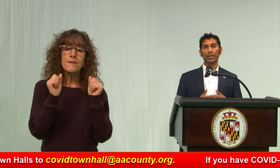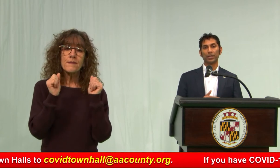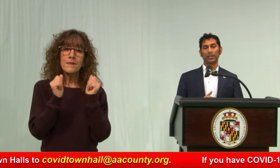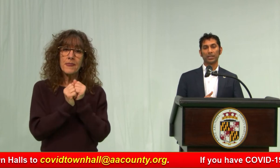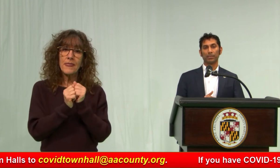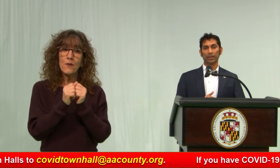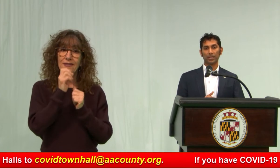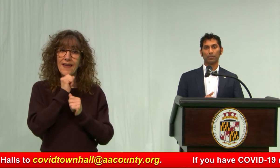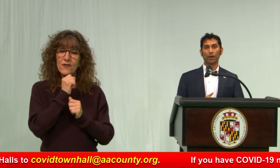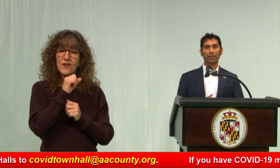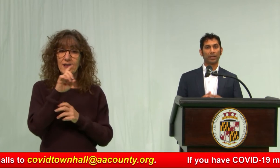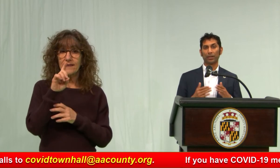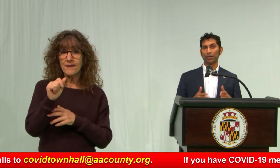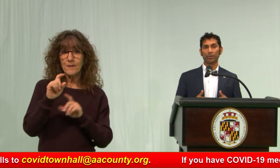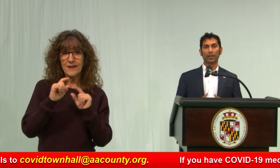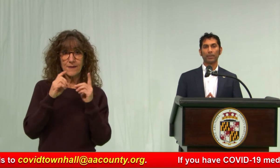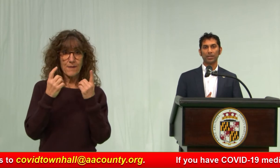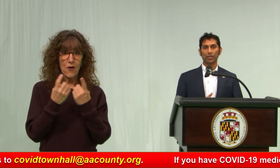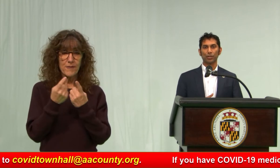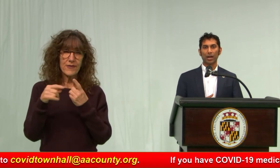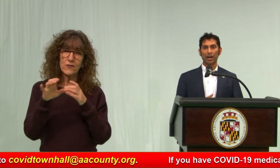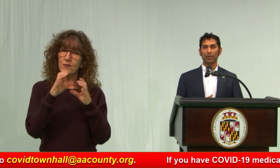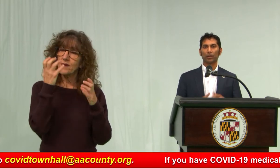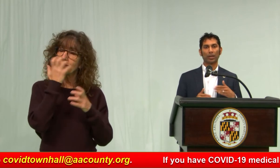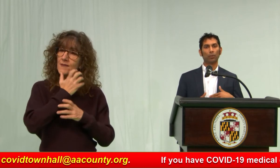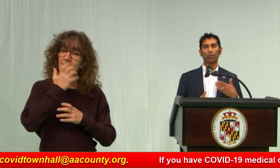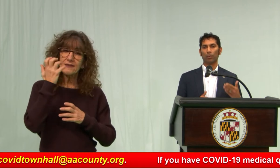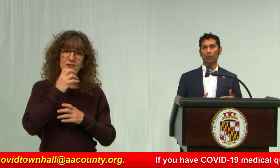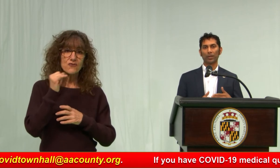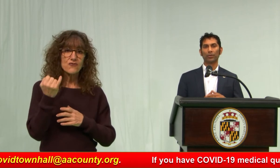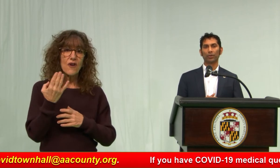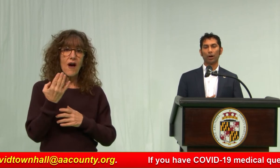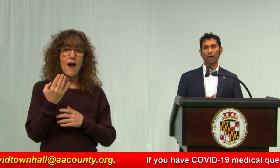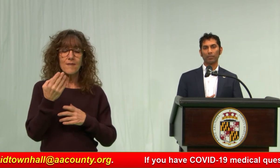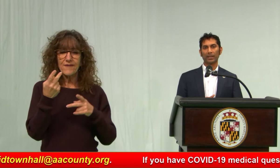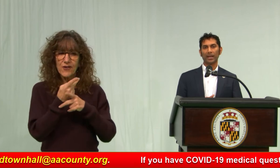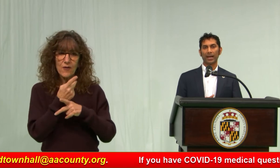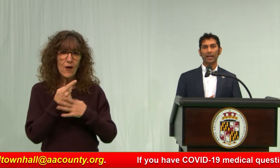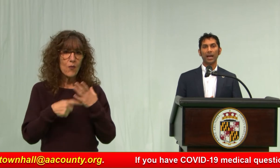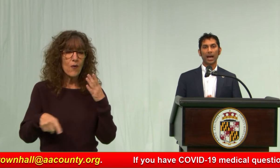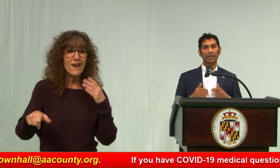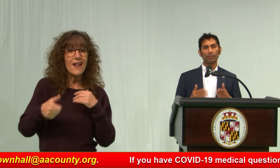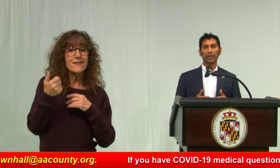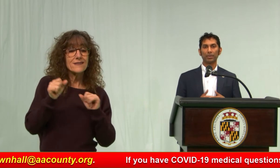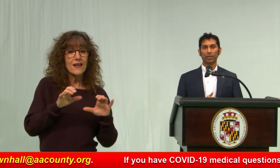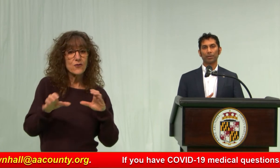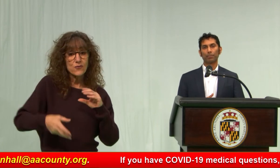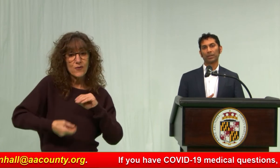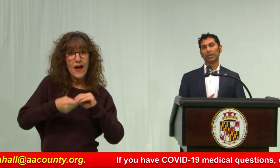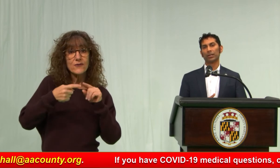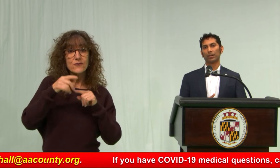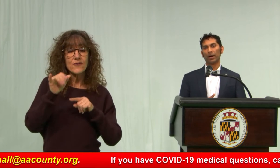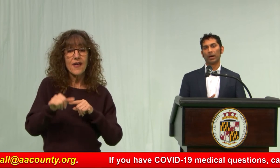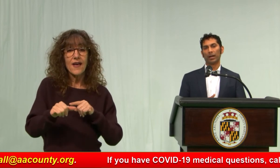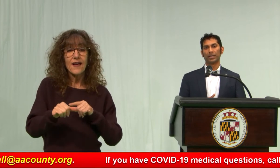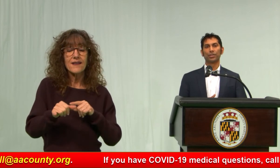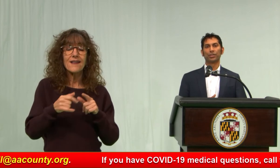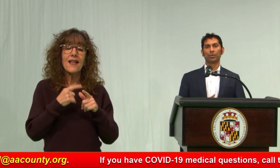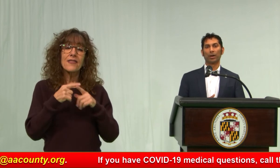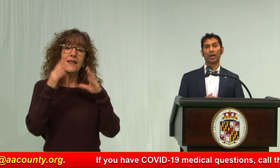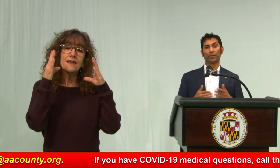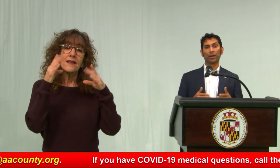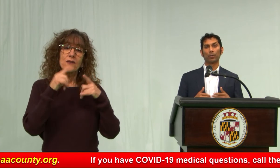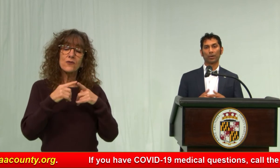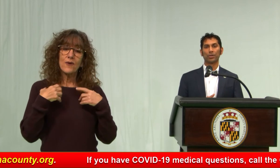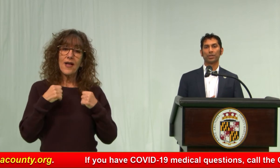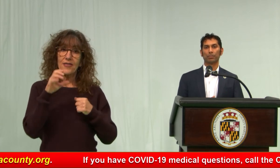Working with our aging and disabilities department, and they're doing an amazing job and looking at what more we can do to augment that. And then paying particular attention